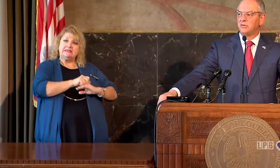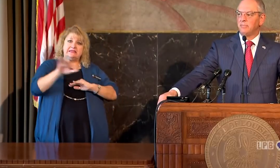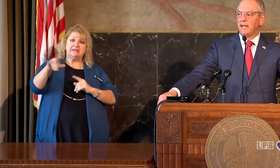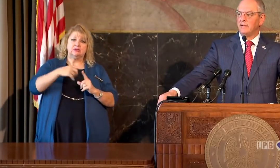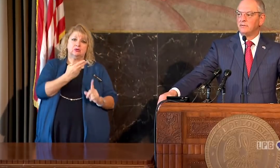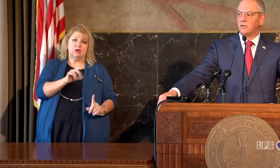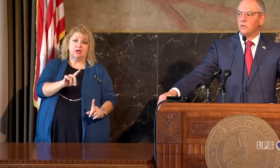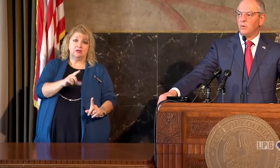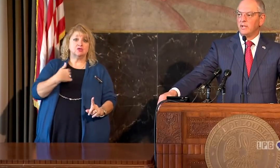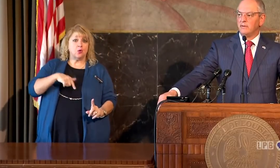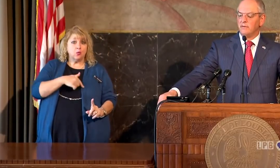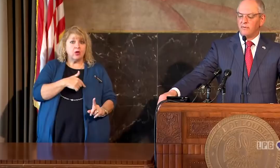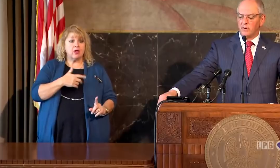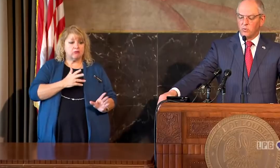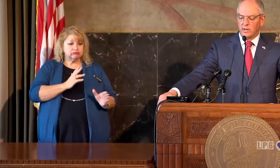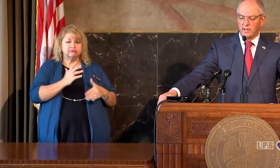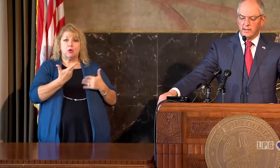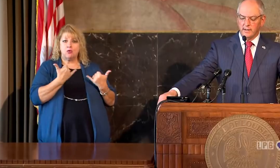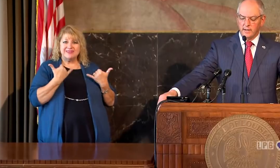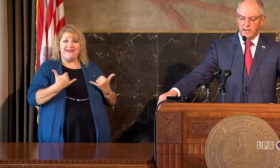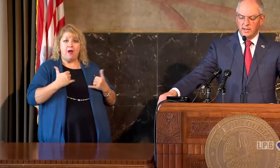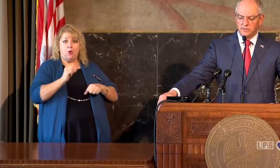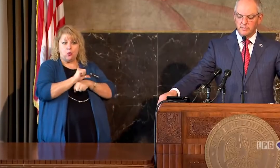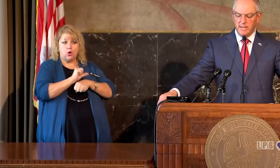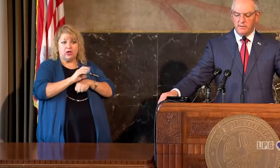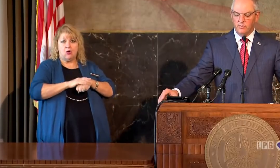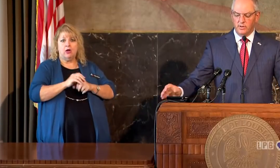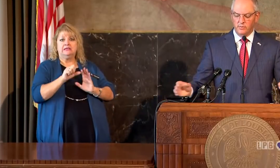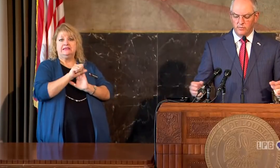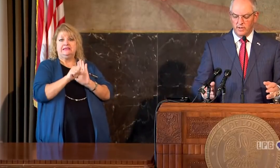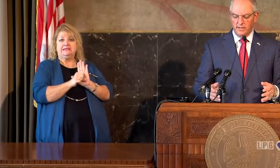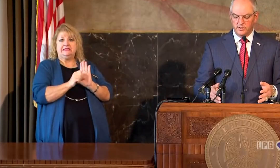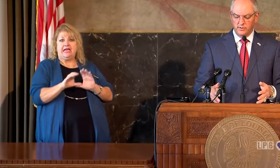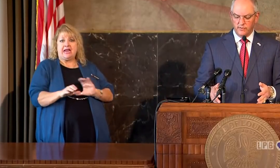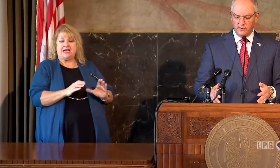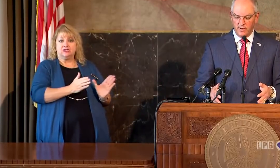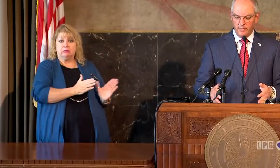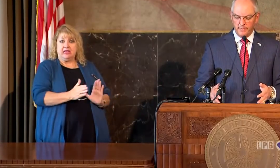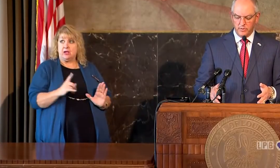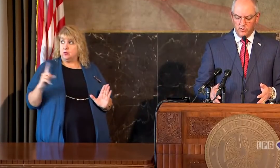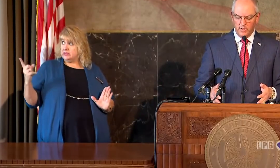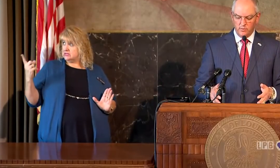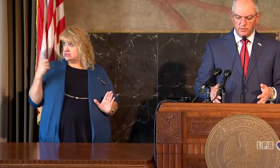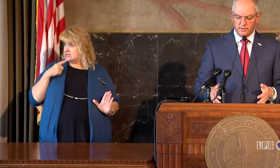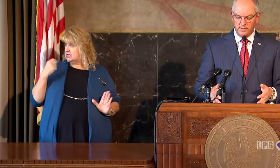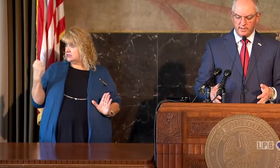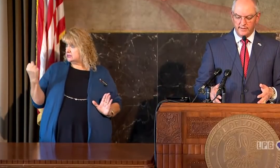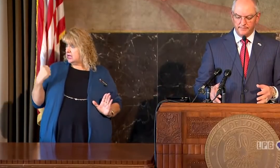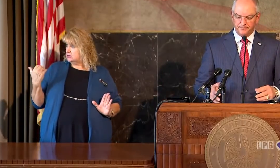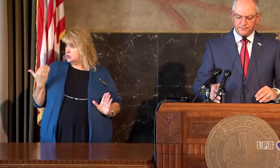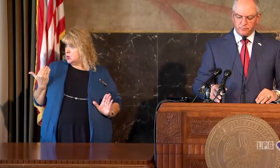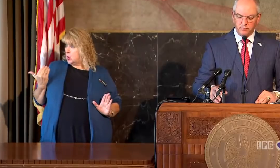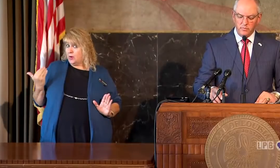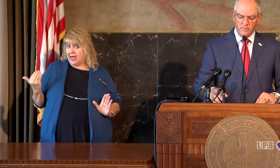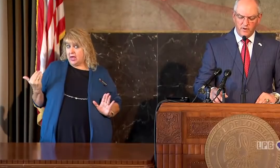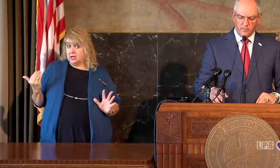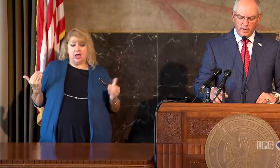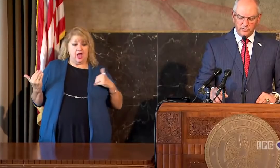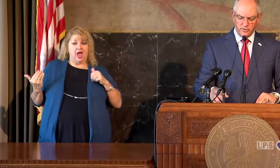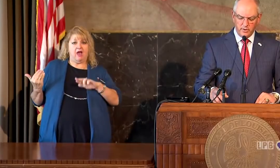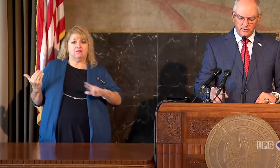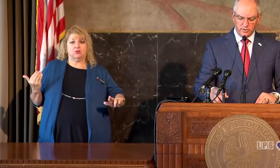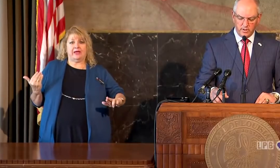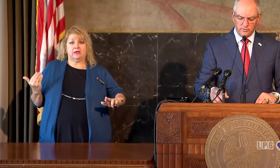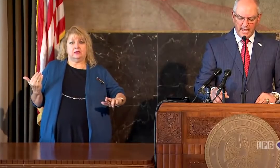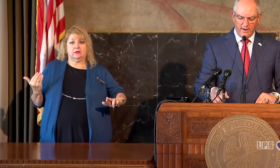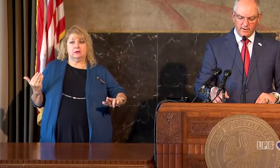state action plan so that we can very quickly submit one to the federal government, to HUD, once the Federal